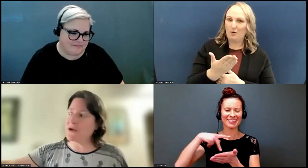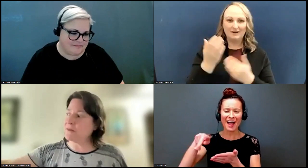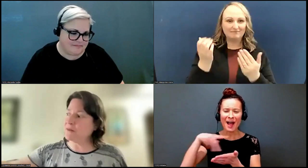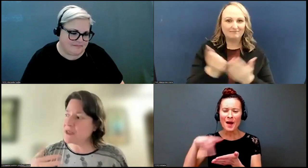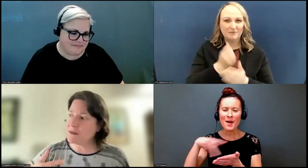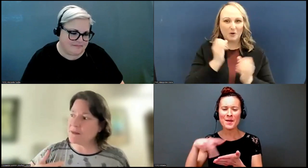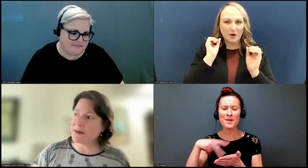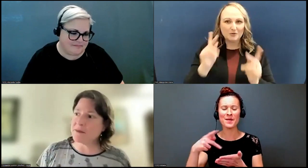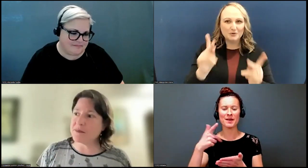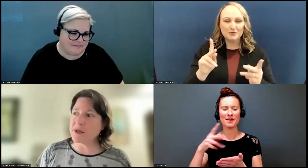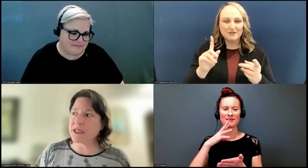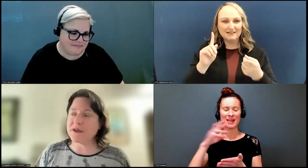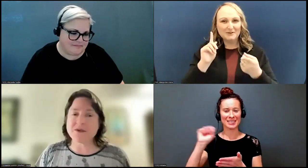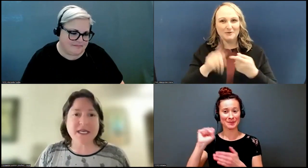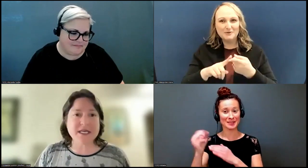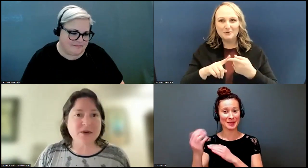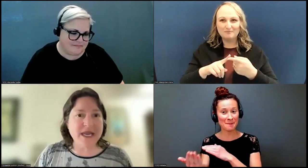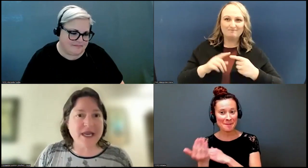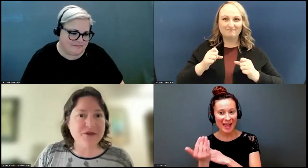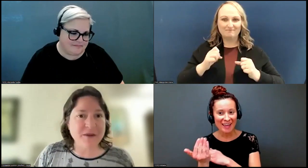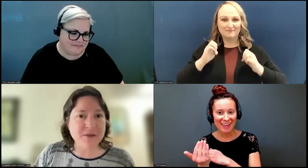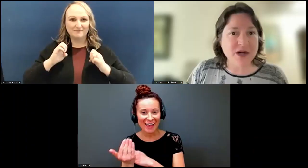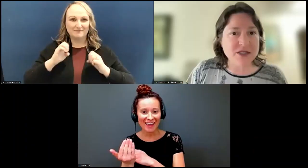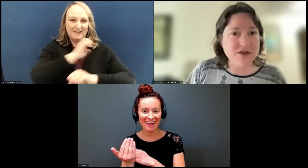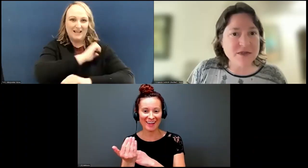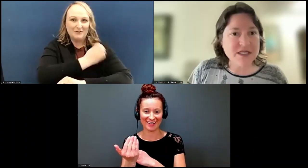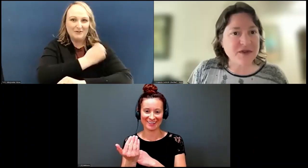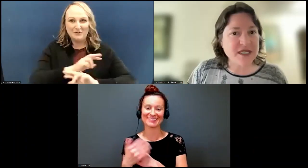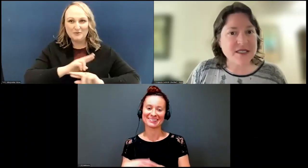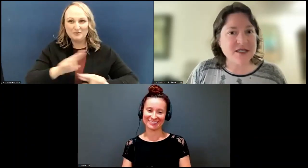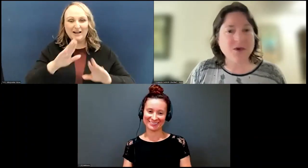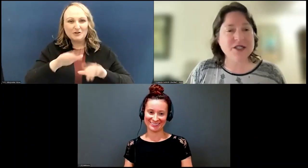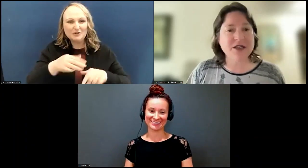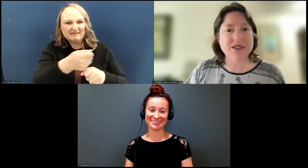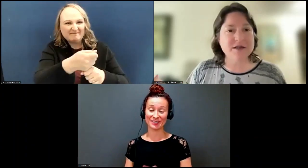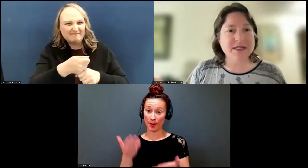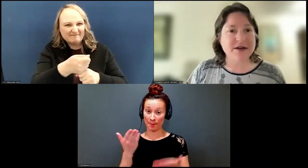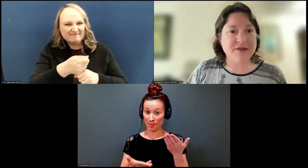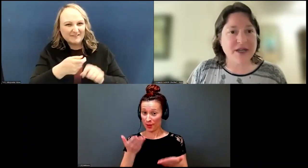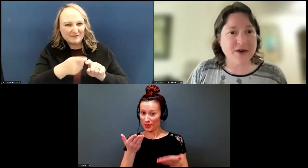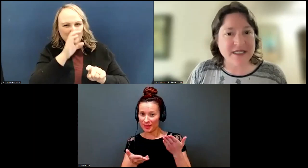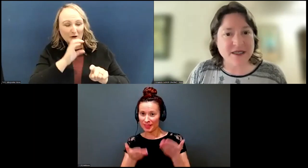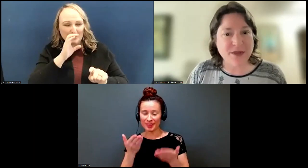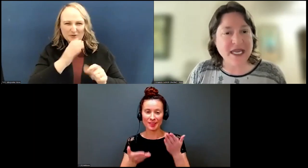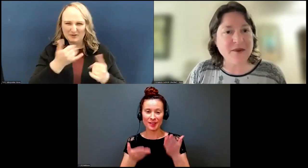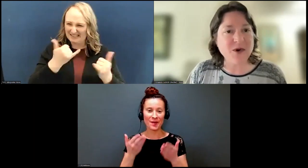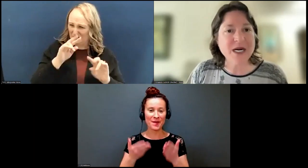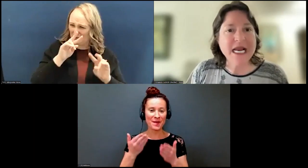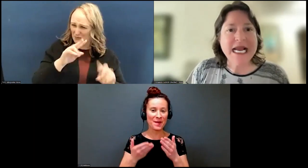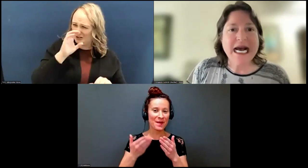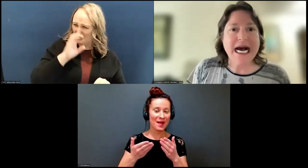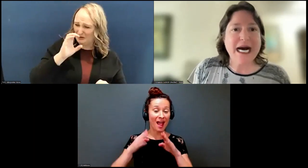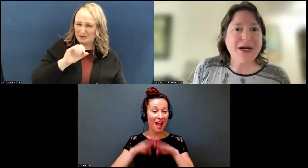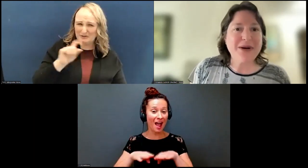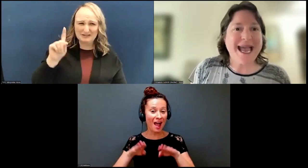maybe, pulling those kids away from cartoons, if kids still watch cartoons. I don't even know if that's a thing